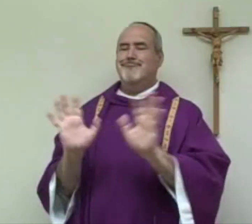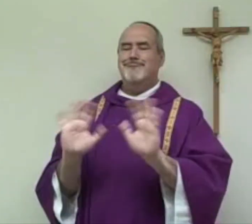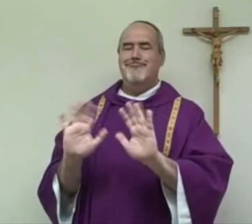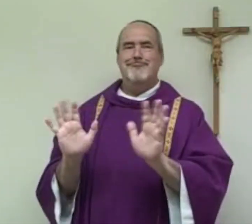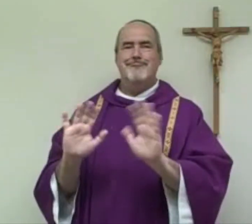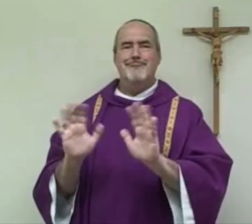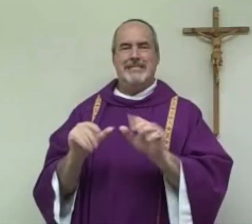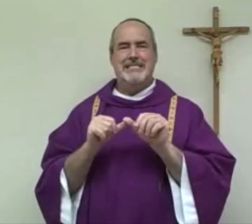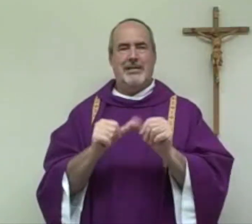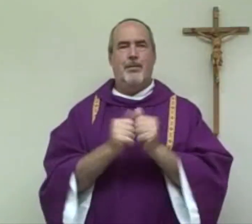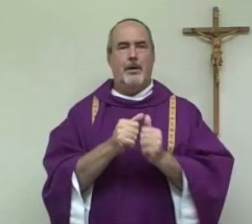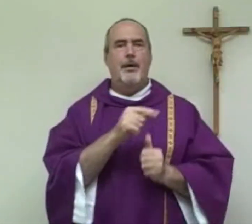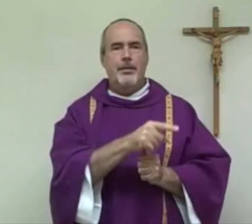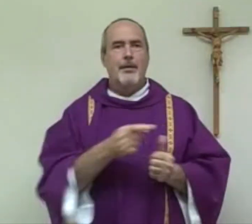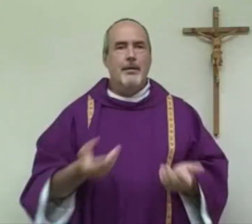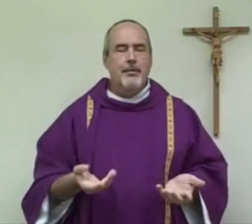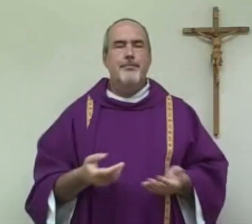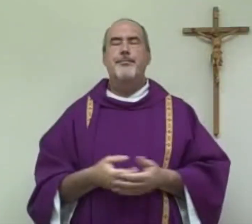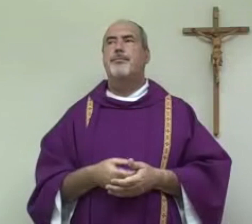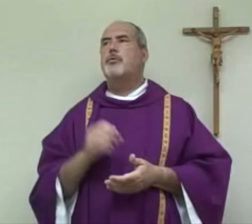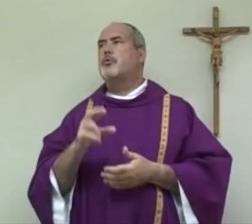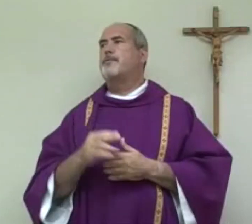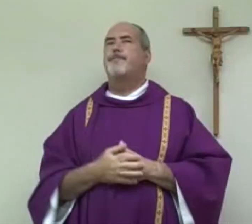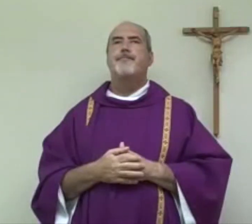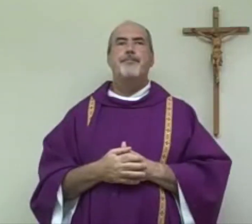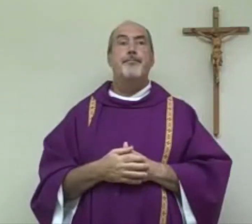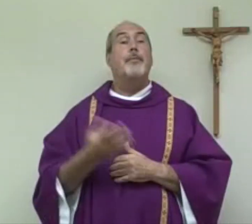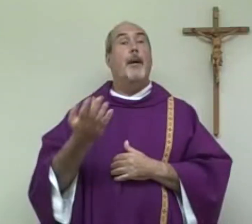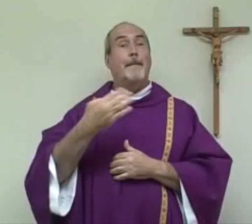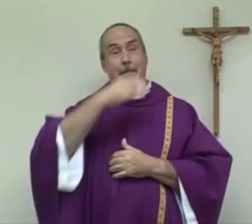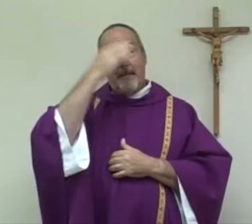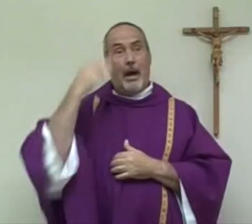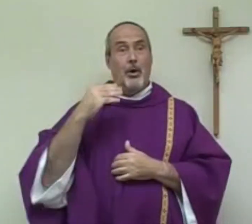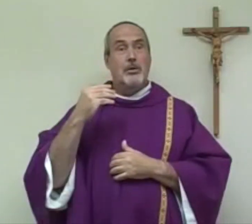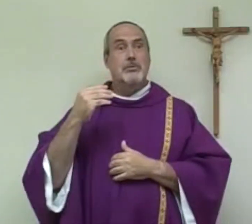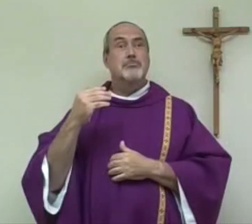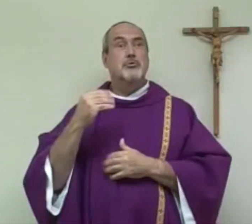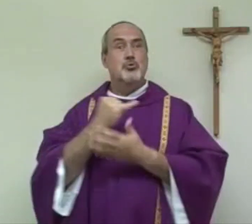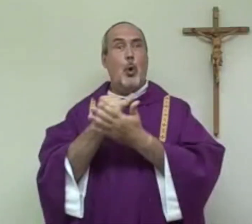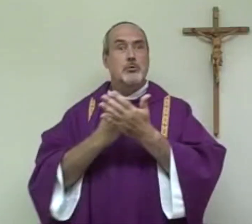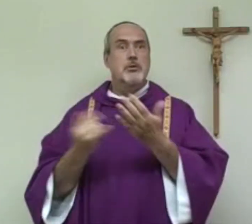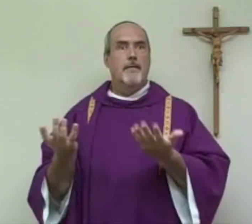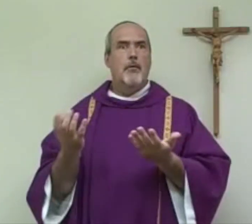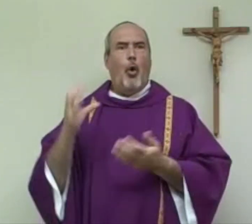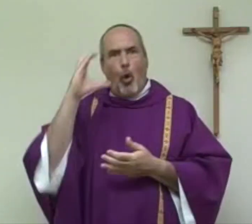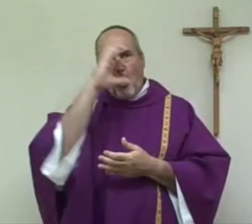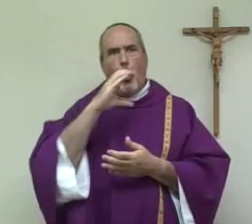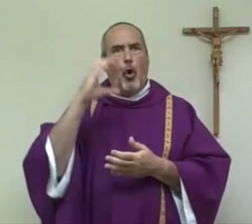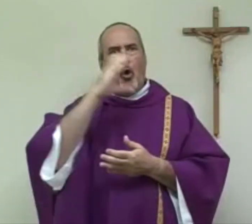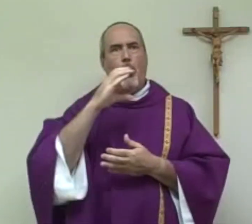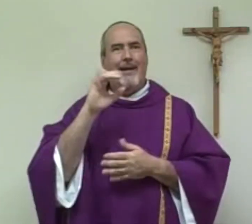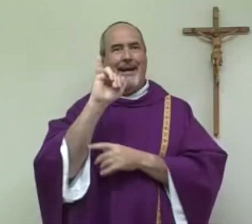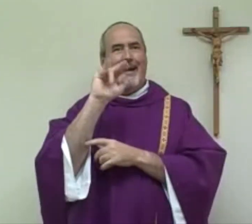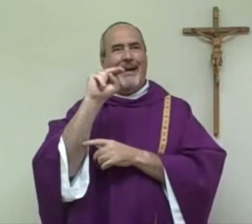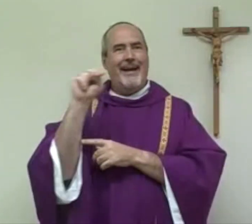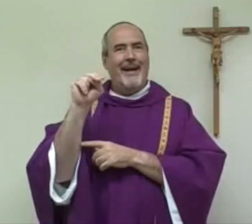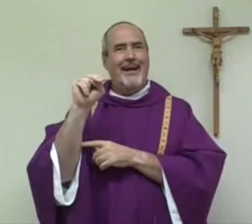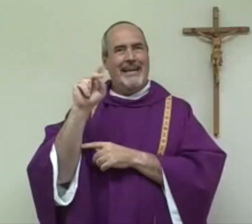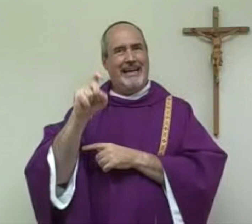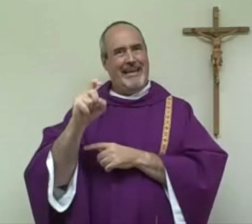was pregnant and didn't want anything to do with it and was going to walk away, but the angel told him to stay. So he did.